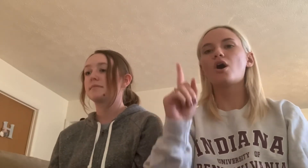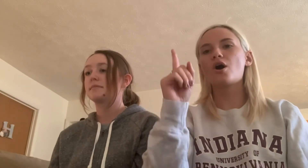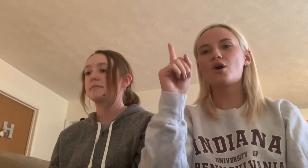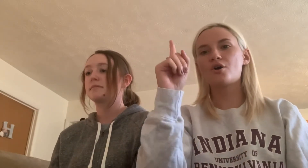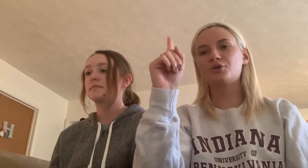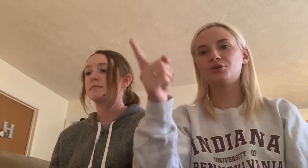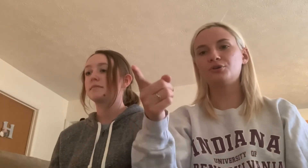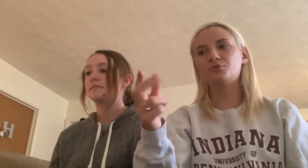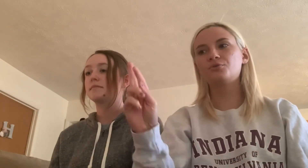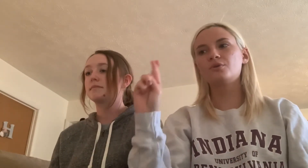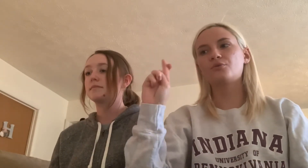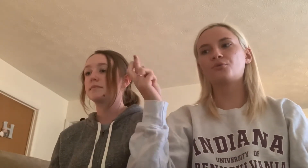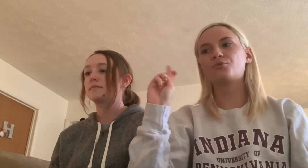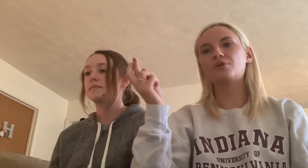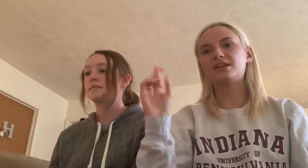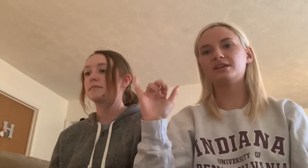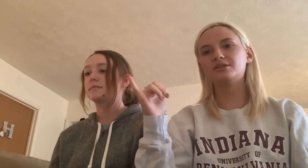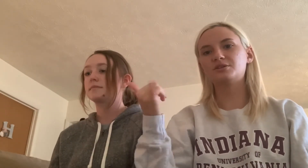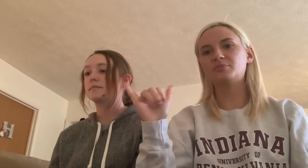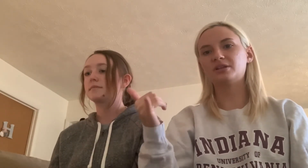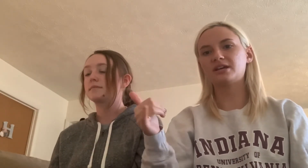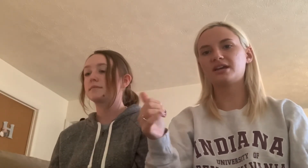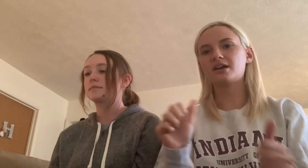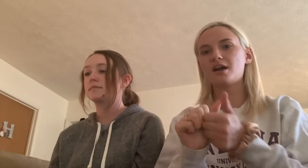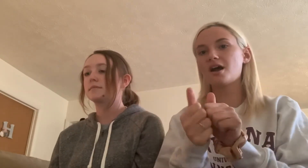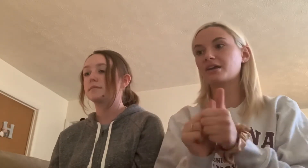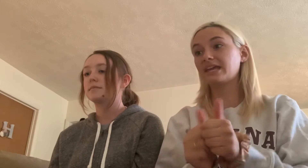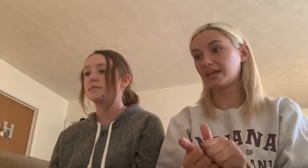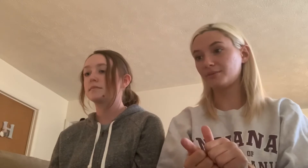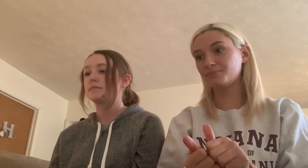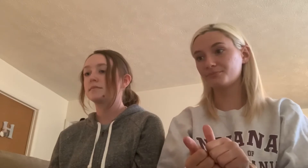Are you ready to play a game?